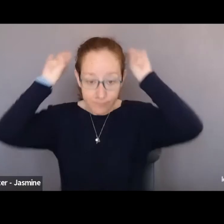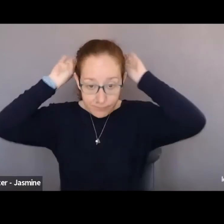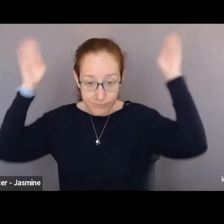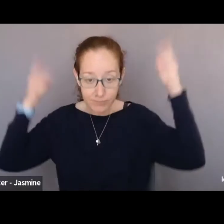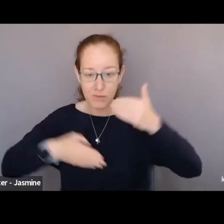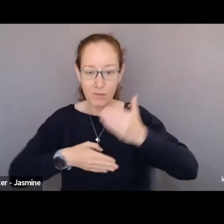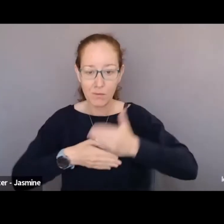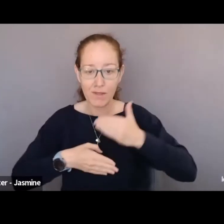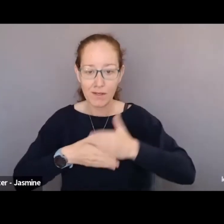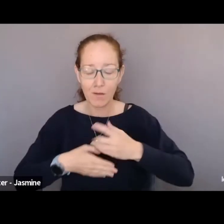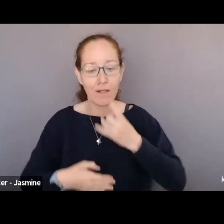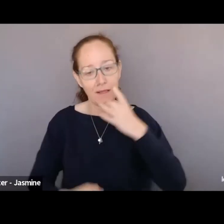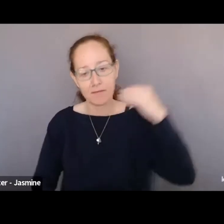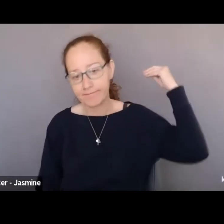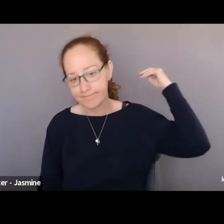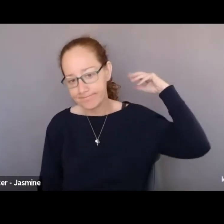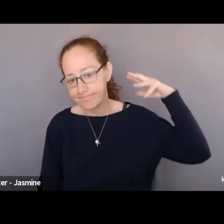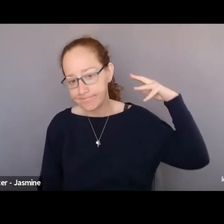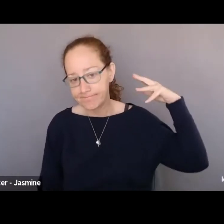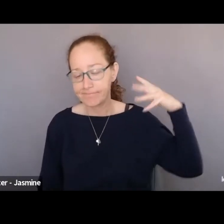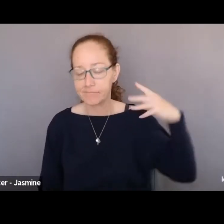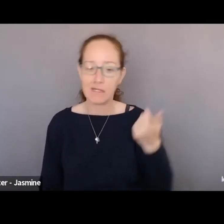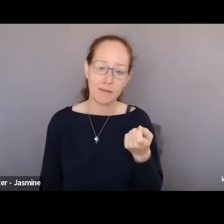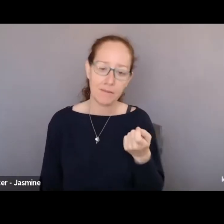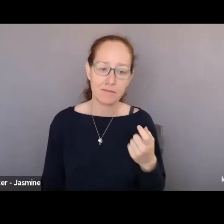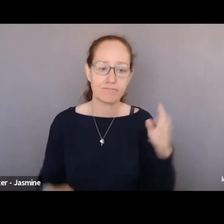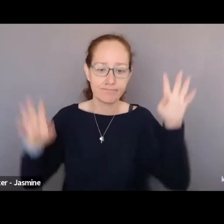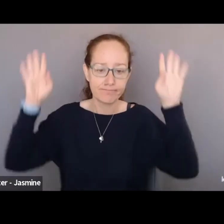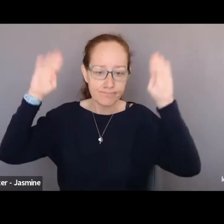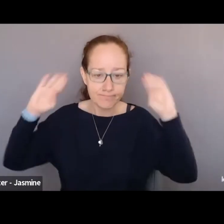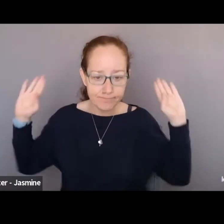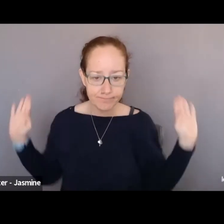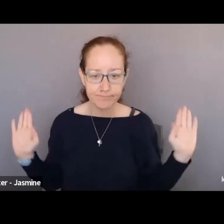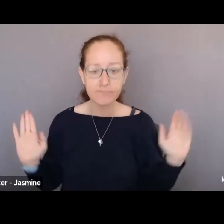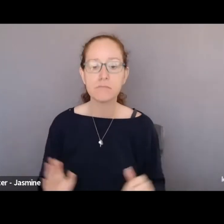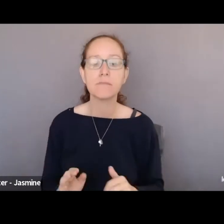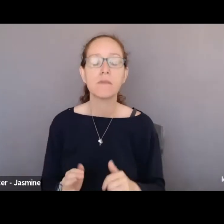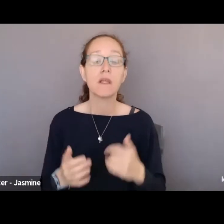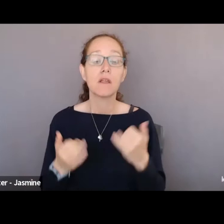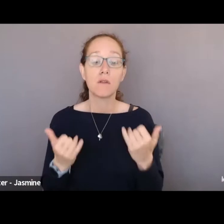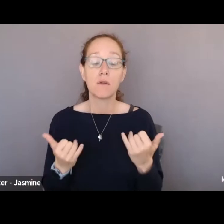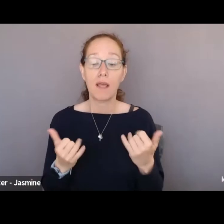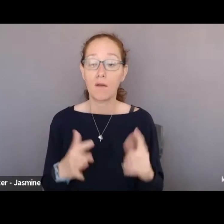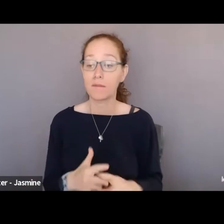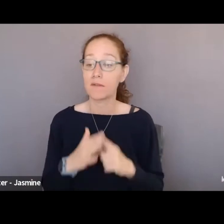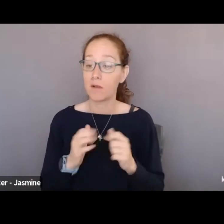blinds. So I'm going to start us off today with a short reflection.